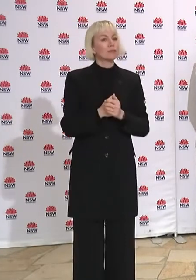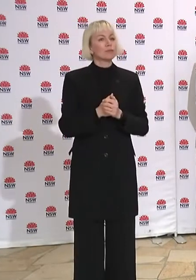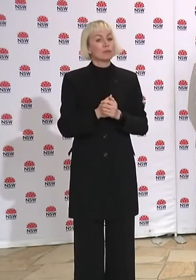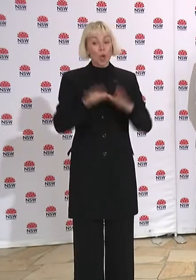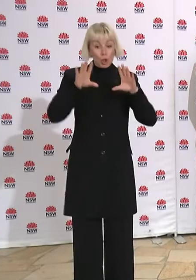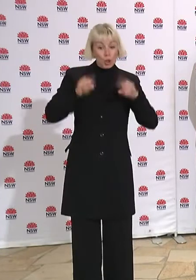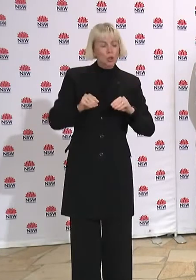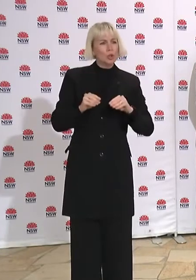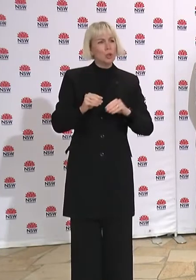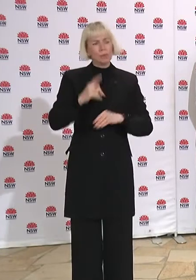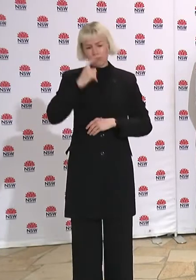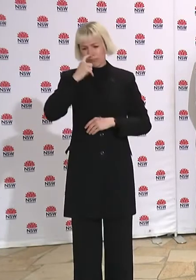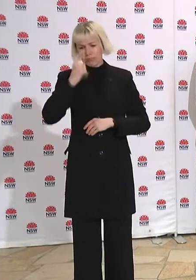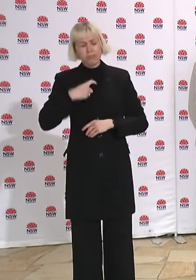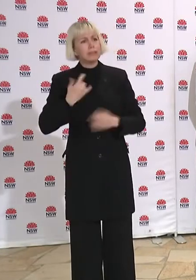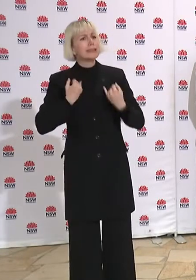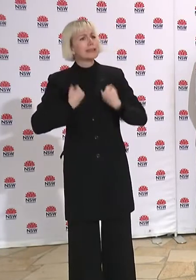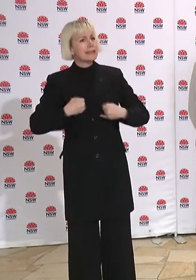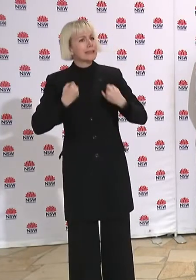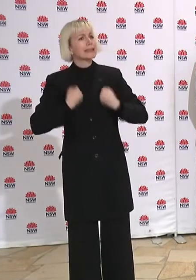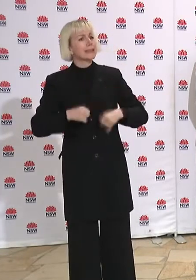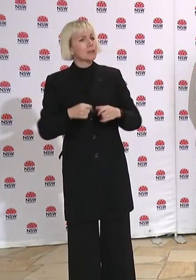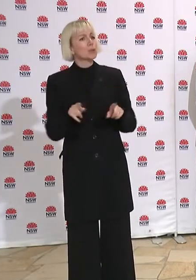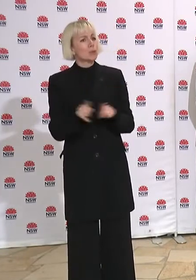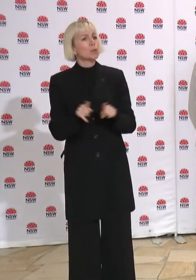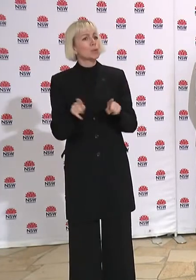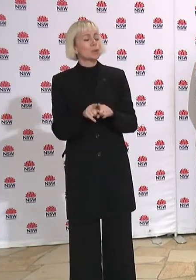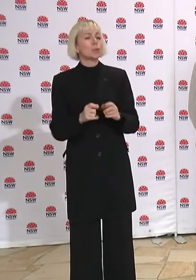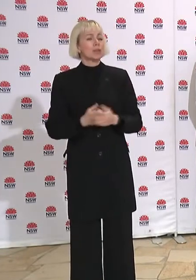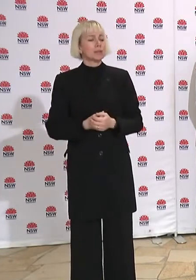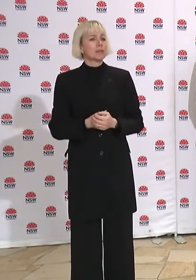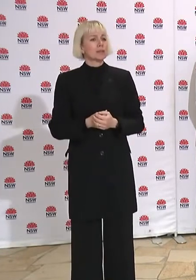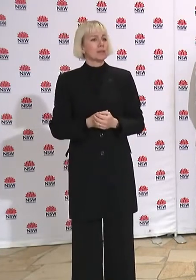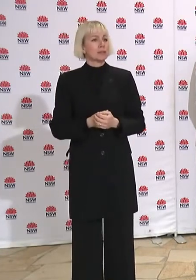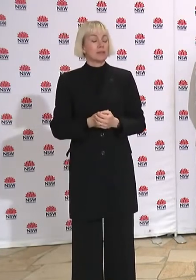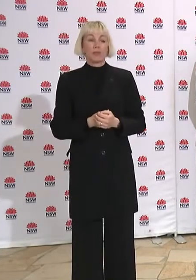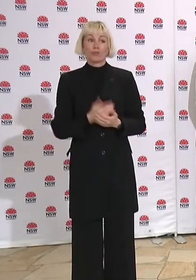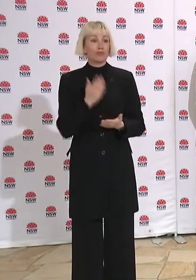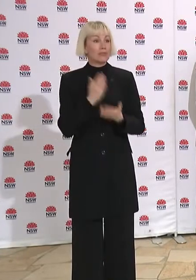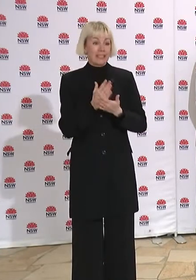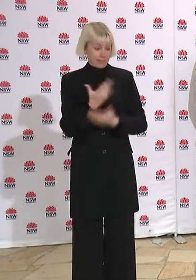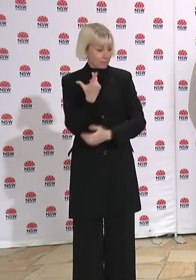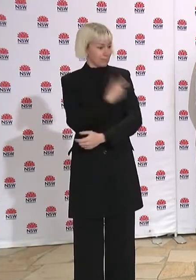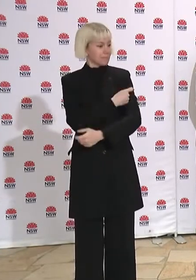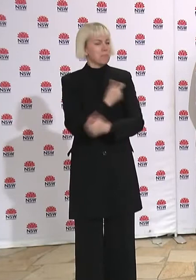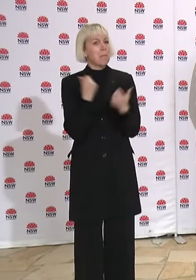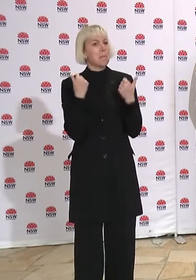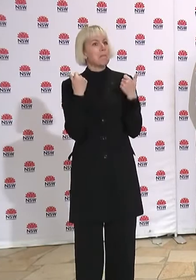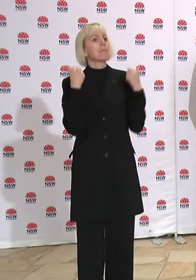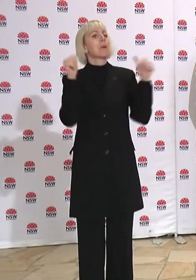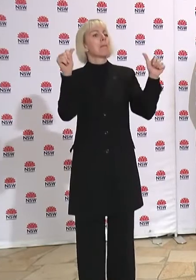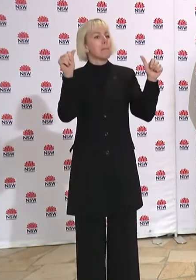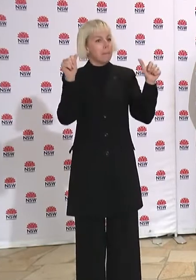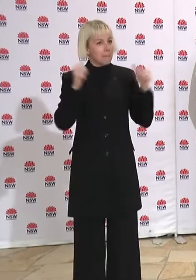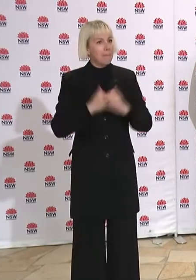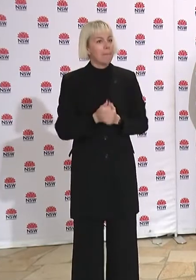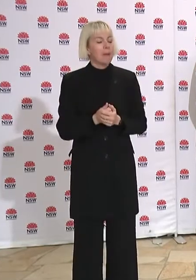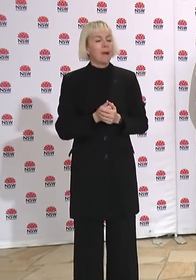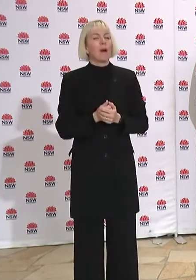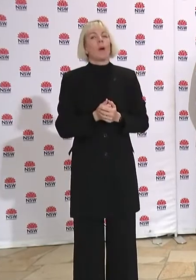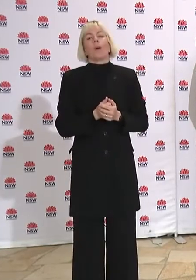stopping people spreading it as much as they otherwise would, or stopping people from getting very sick. Now, that has been a green